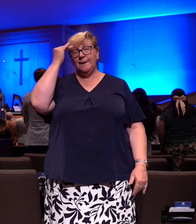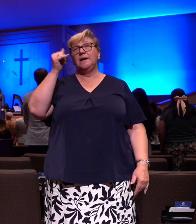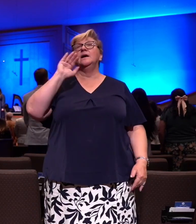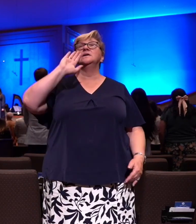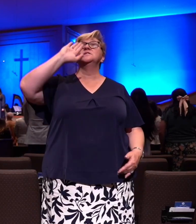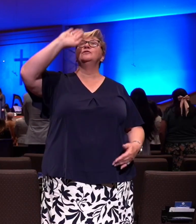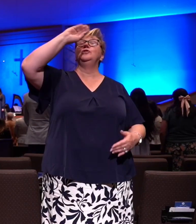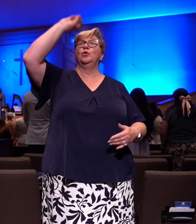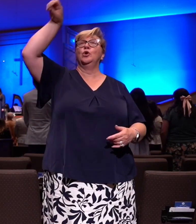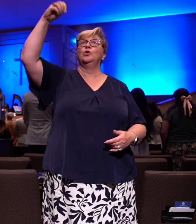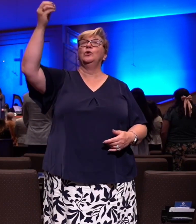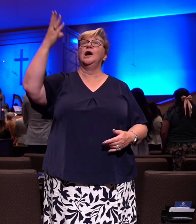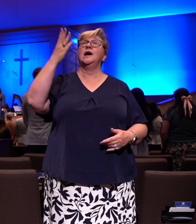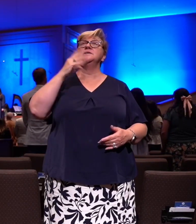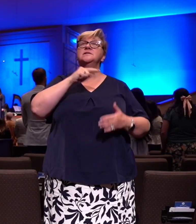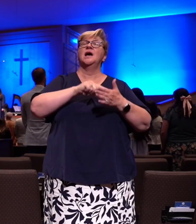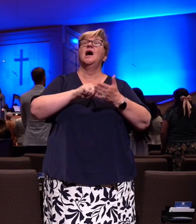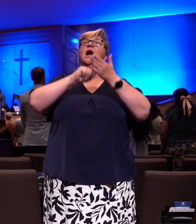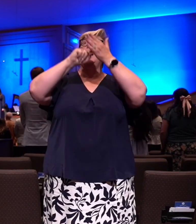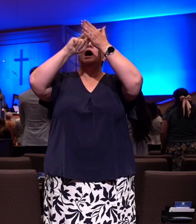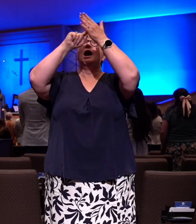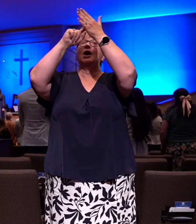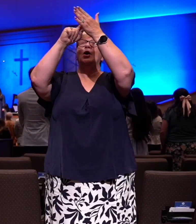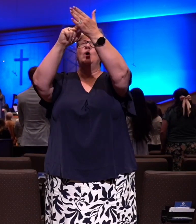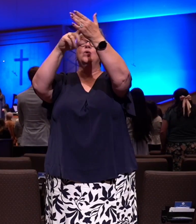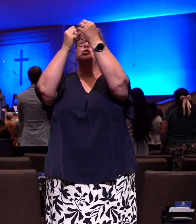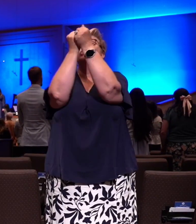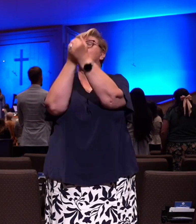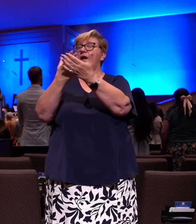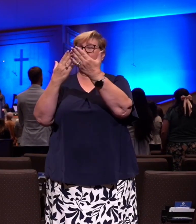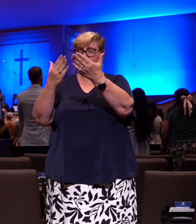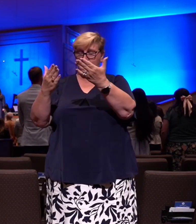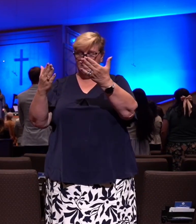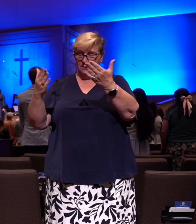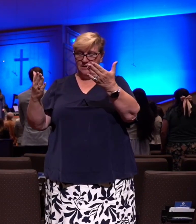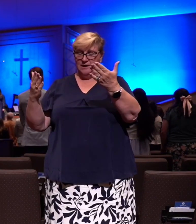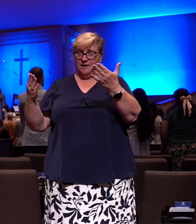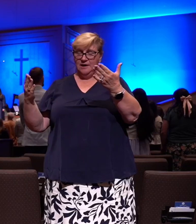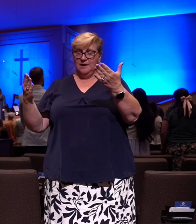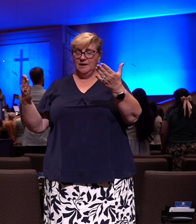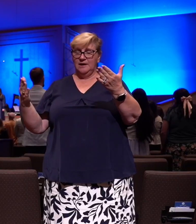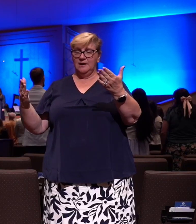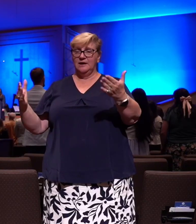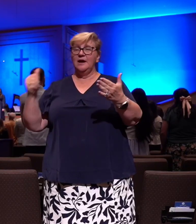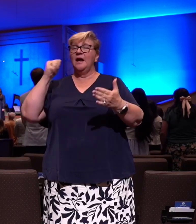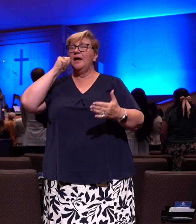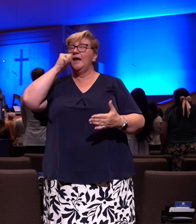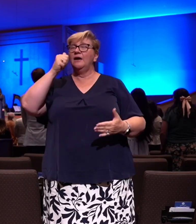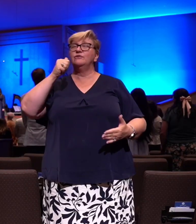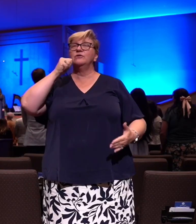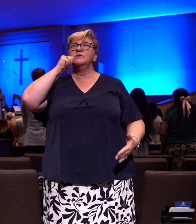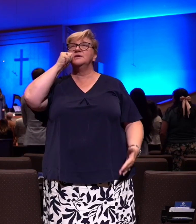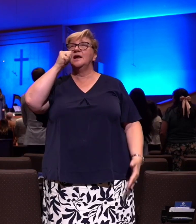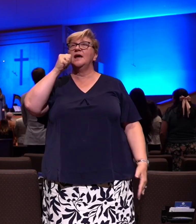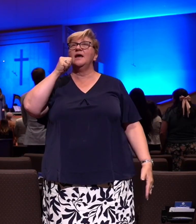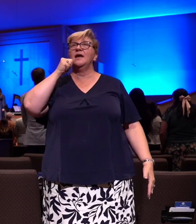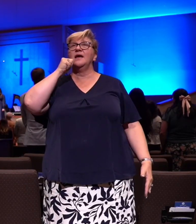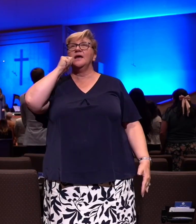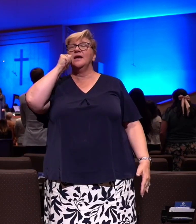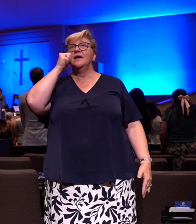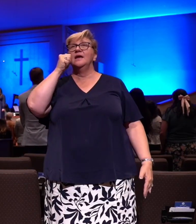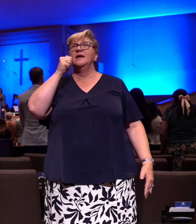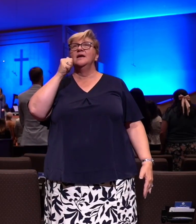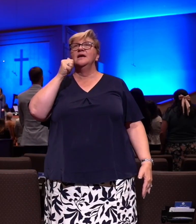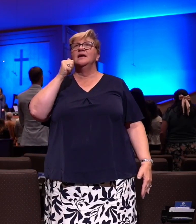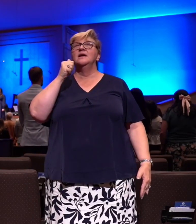Oh, to grace, how great a debtor daily I'm constrained